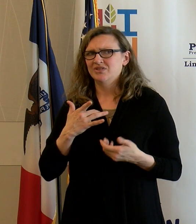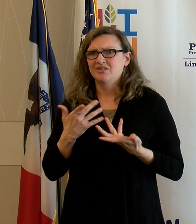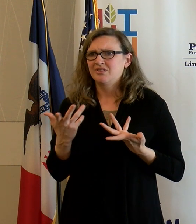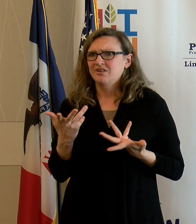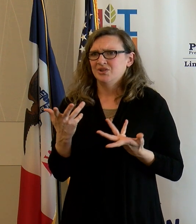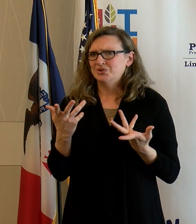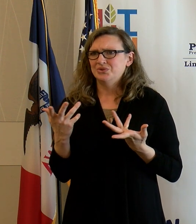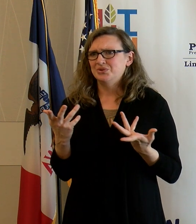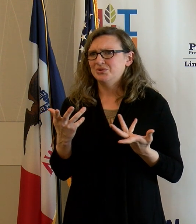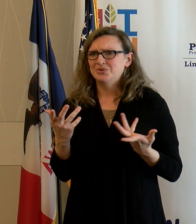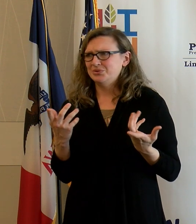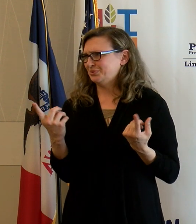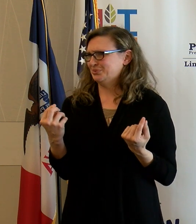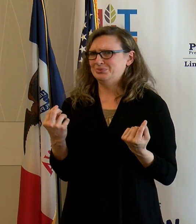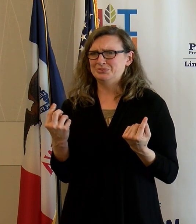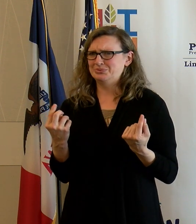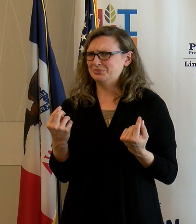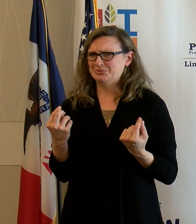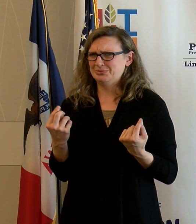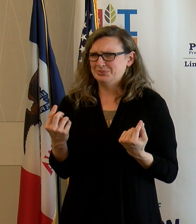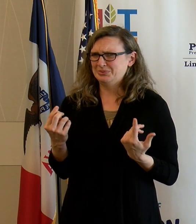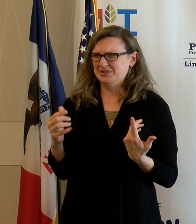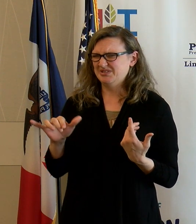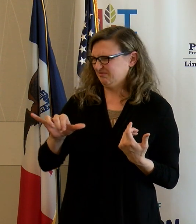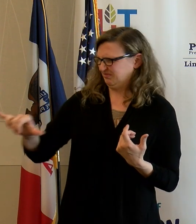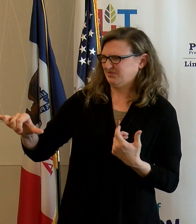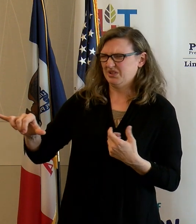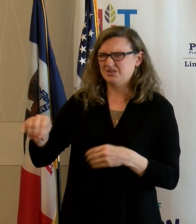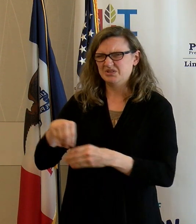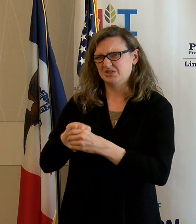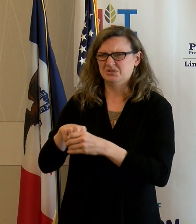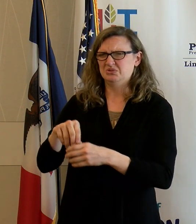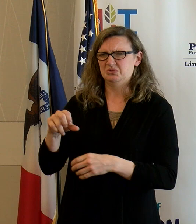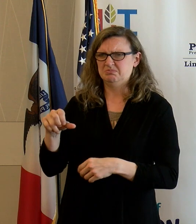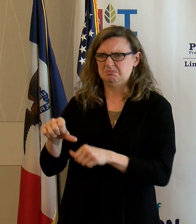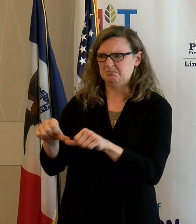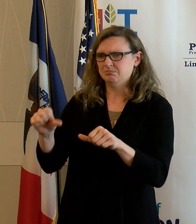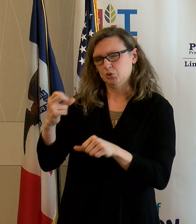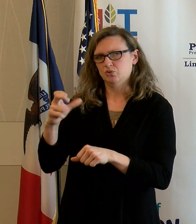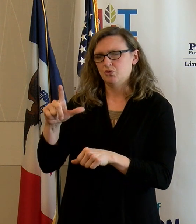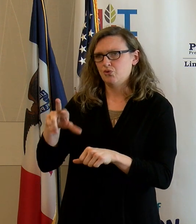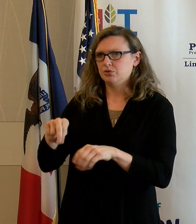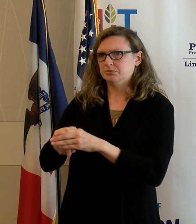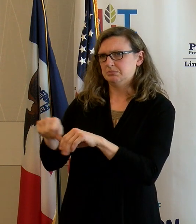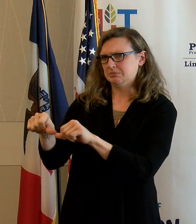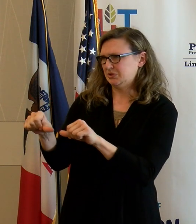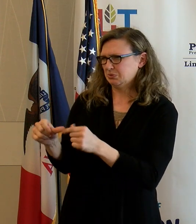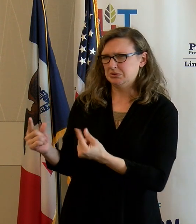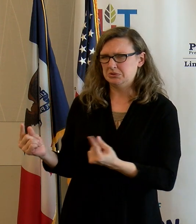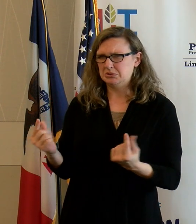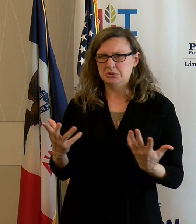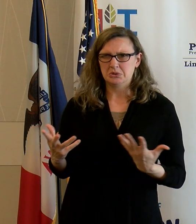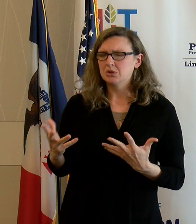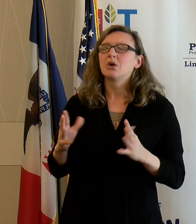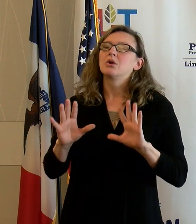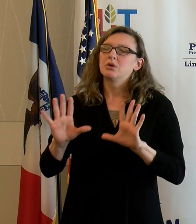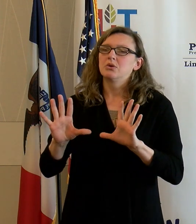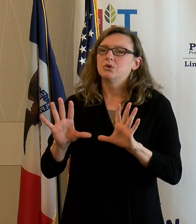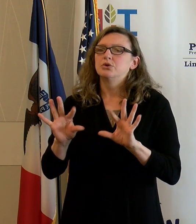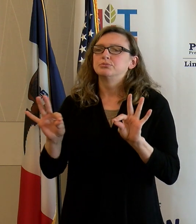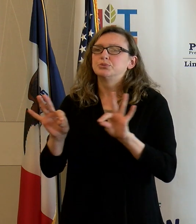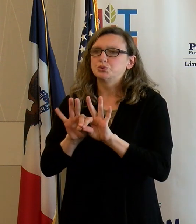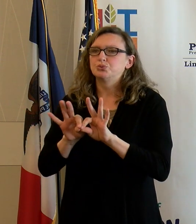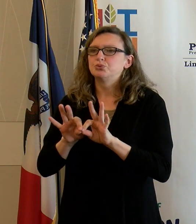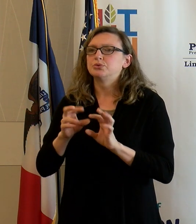order would do. But again, it's important to me and many others that we take these drastic steps right